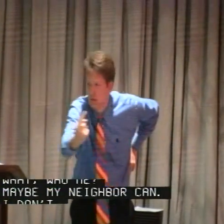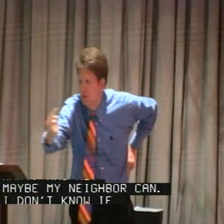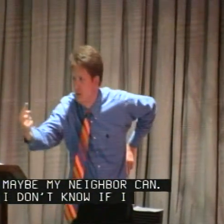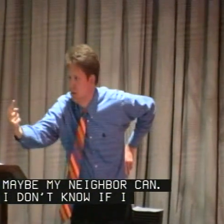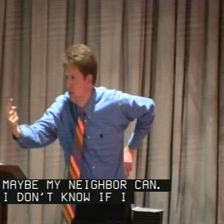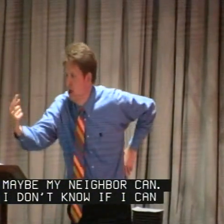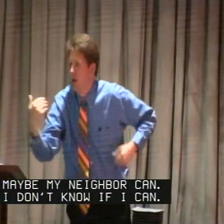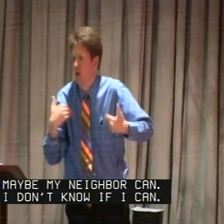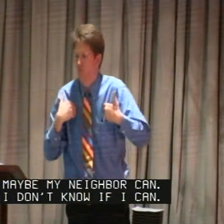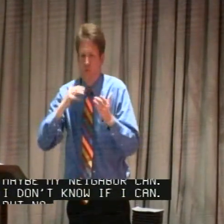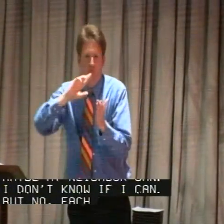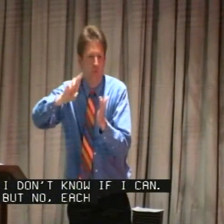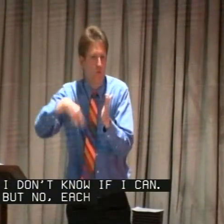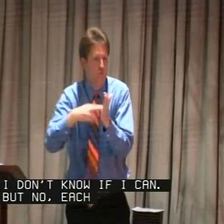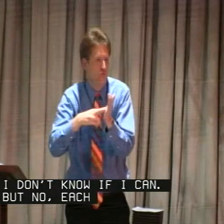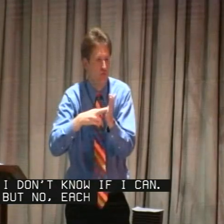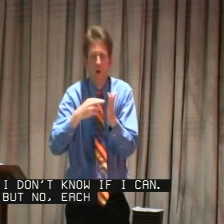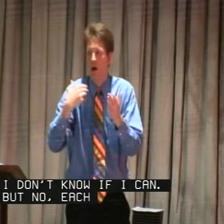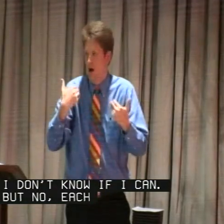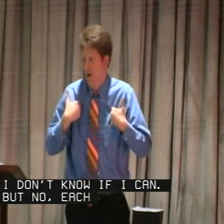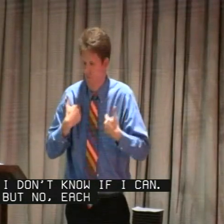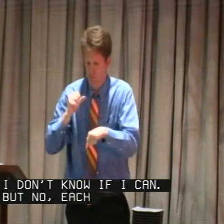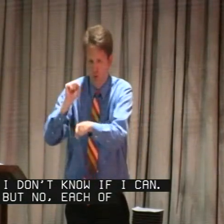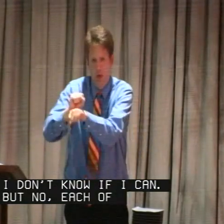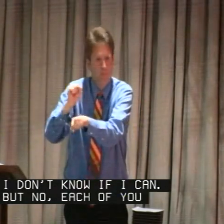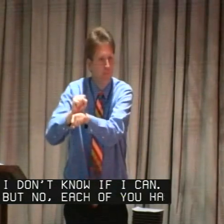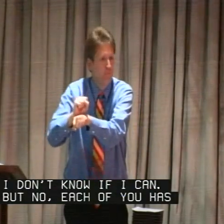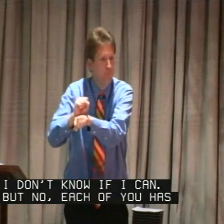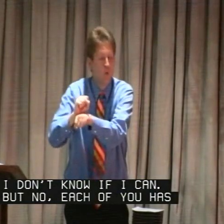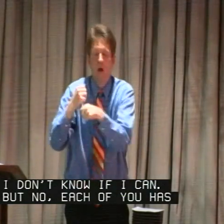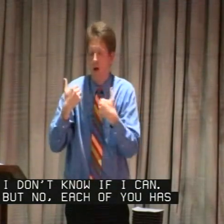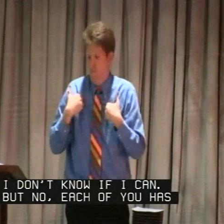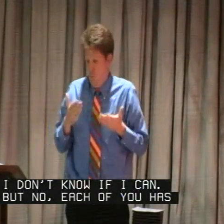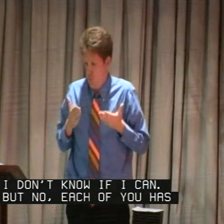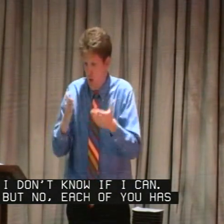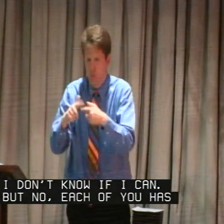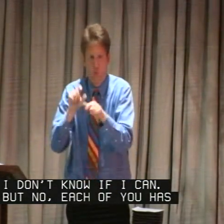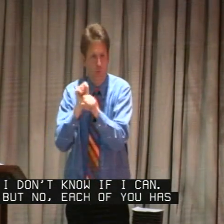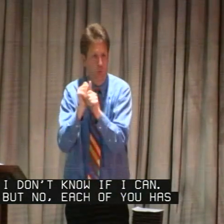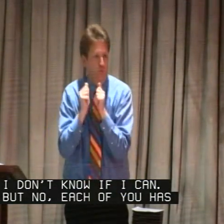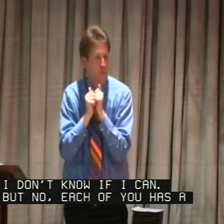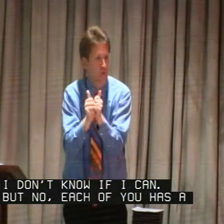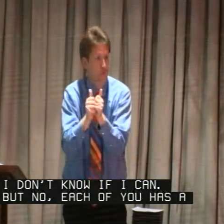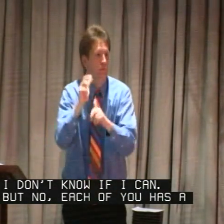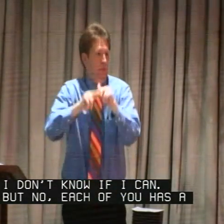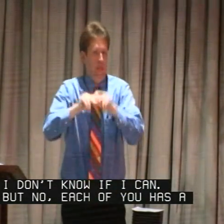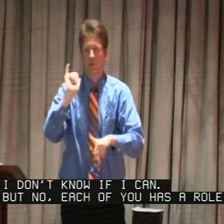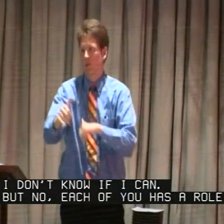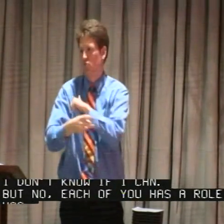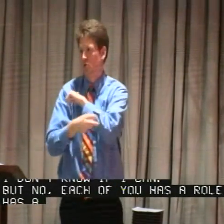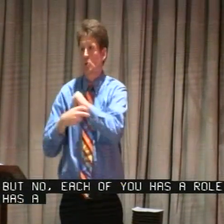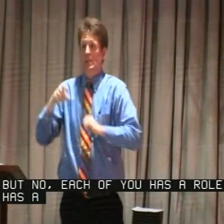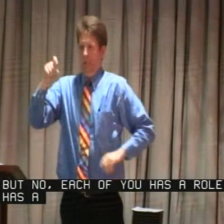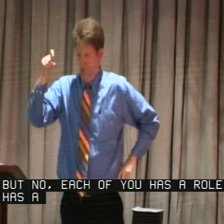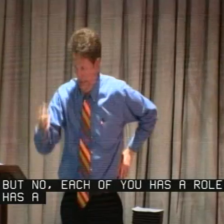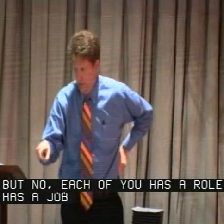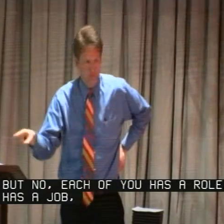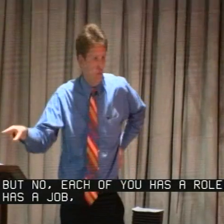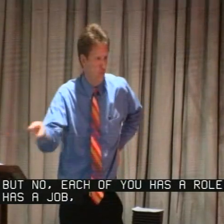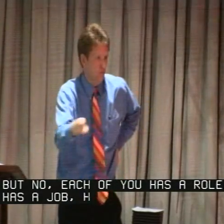of you has a role, has a job, has something to contribute to building